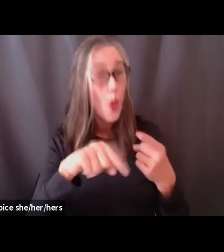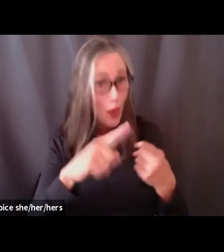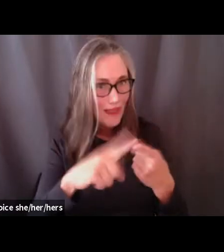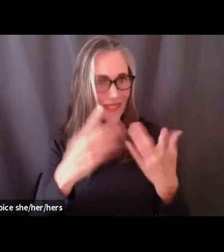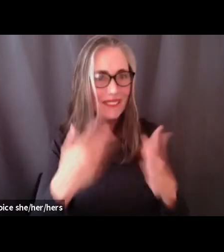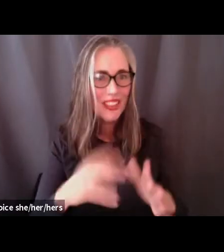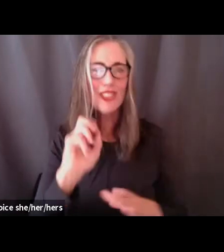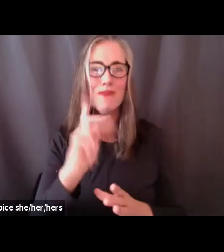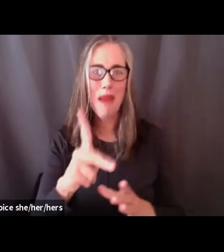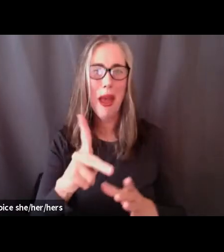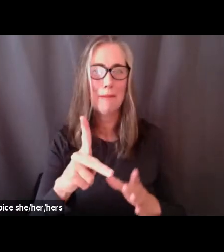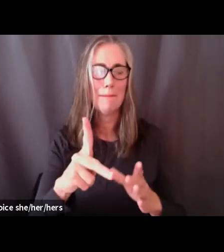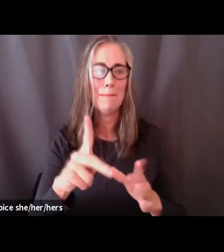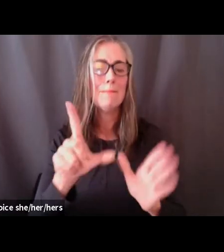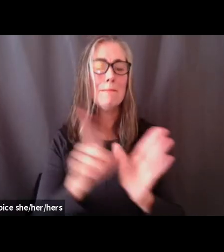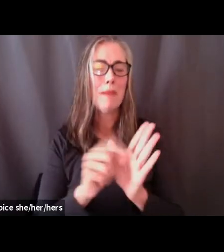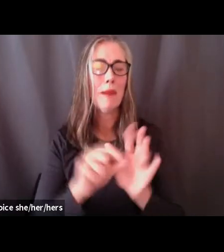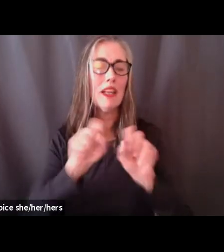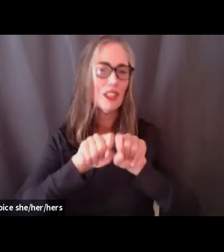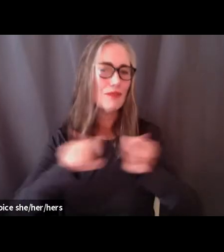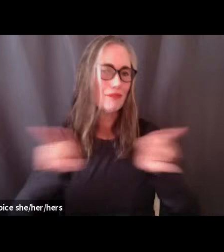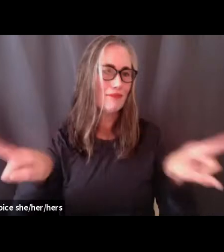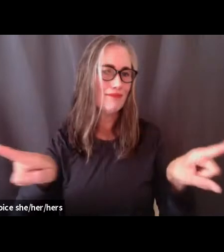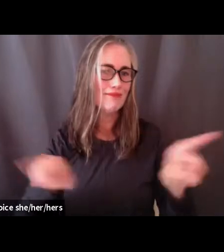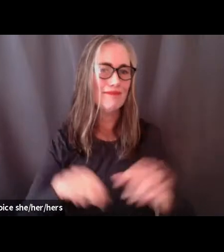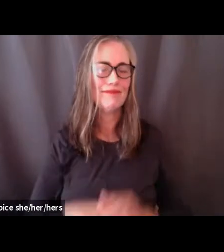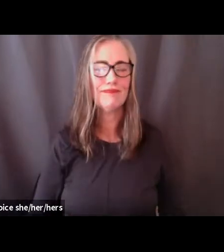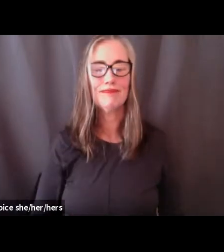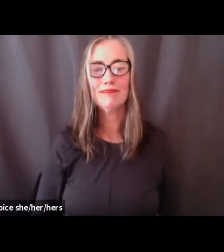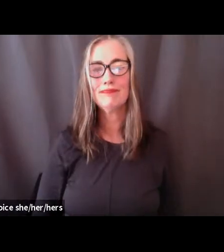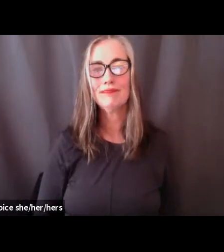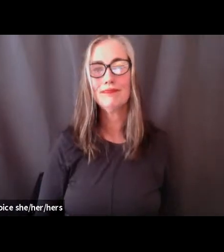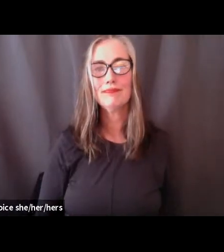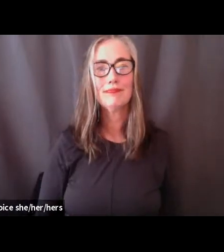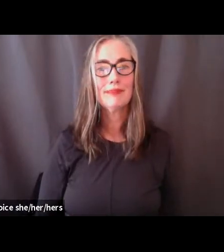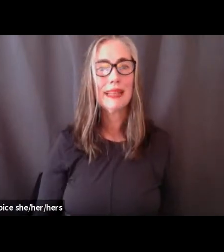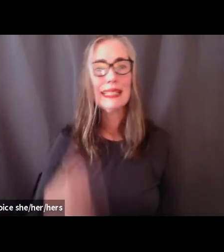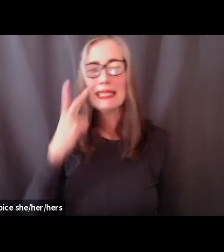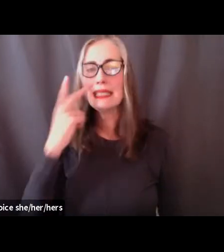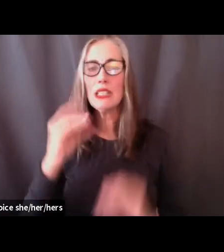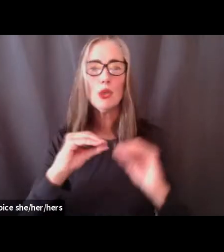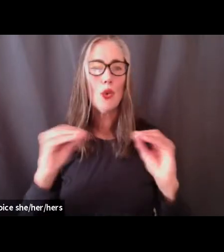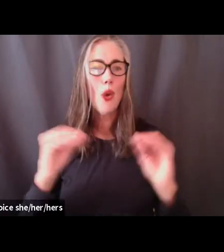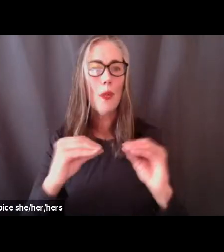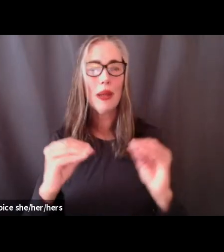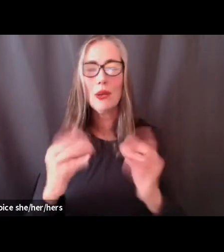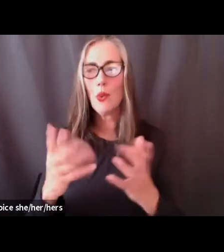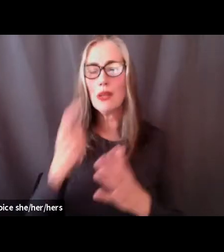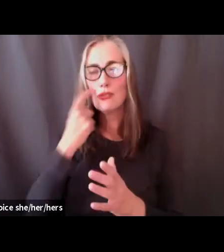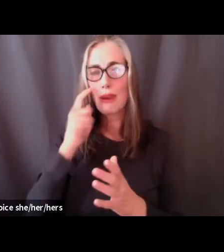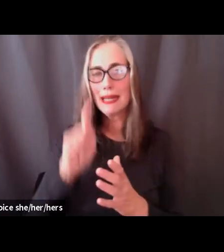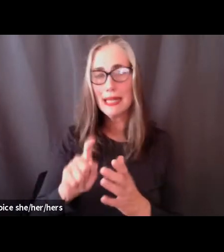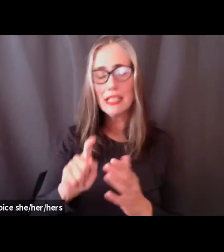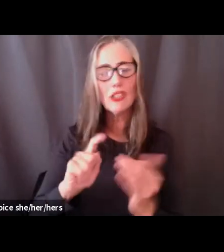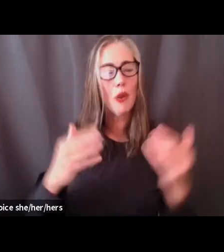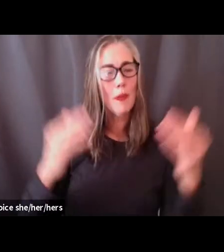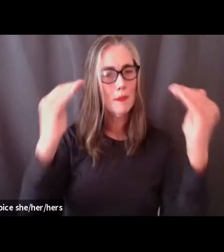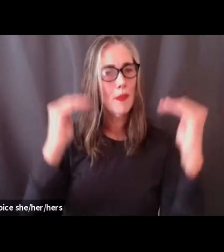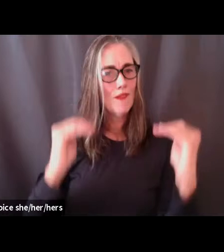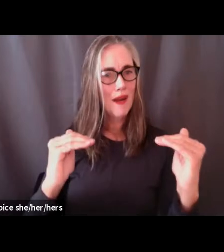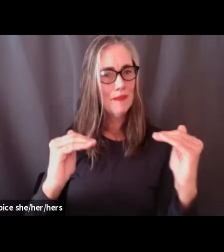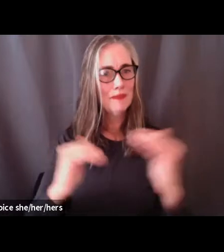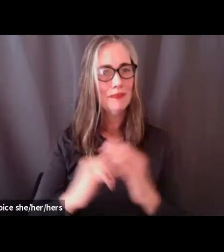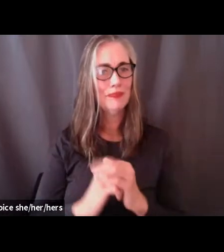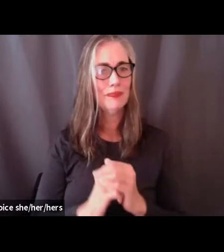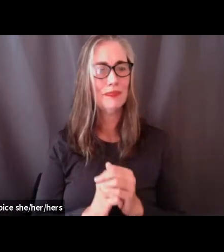Okay, thank you. I don't see anyone else seeking to be recognized in this item, so let's move on. The next item,